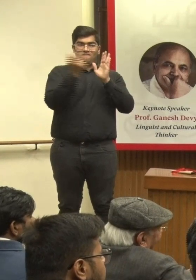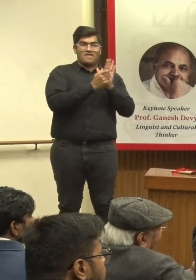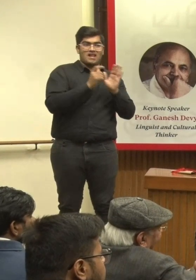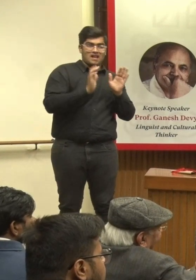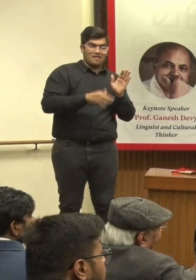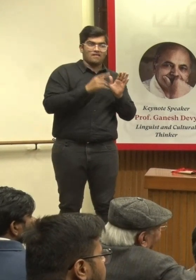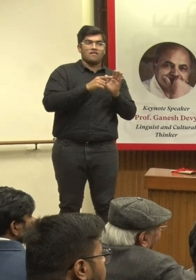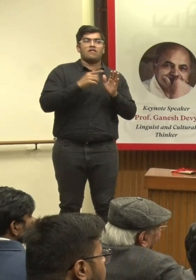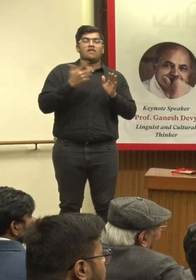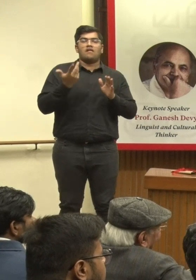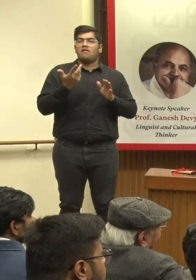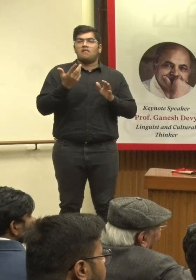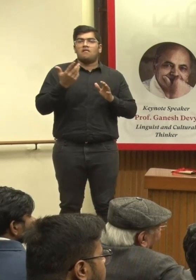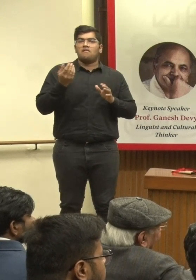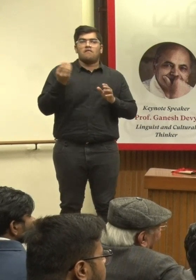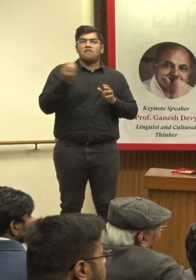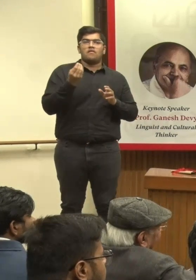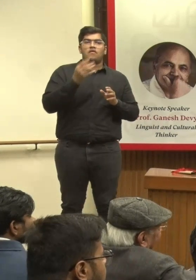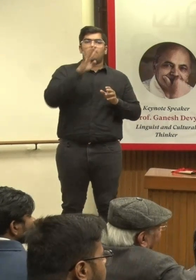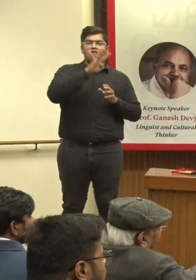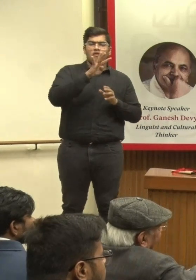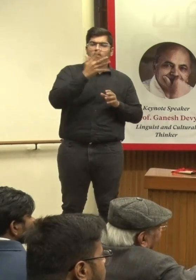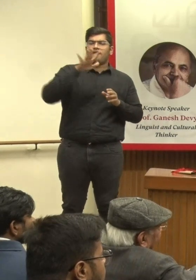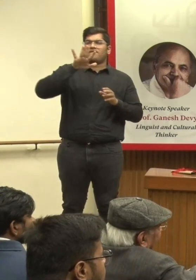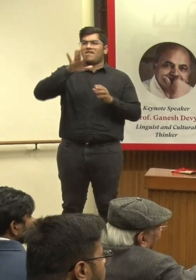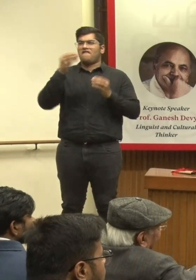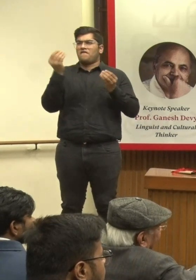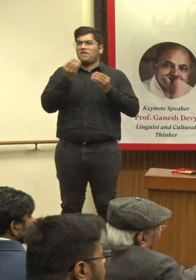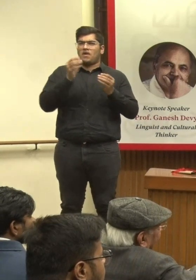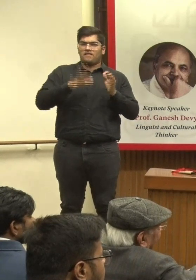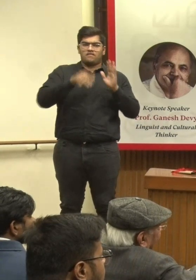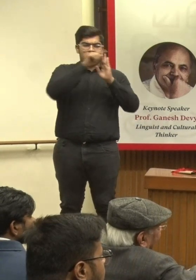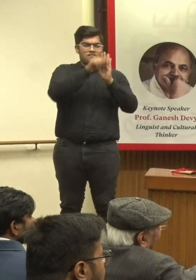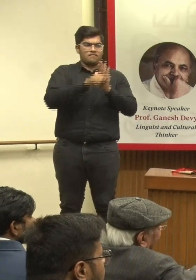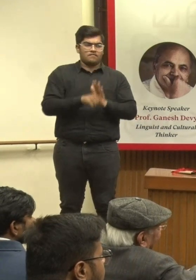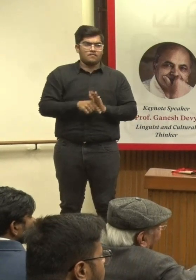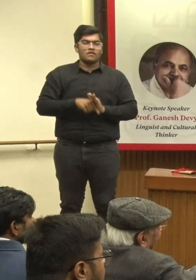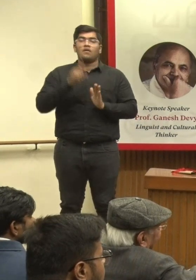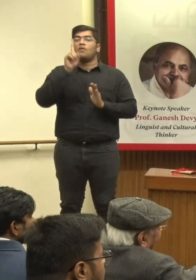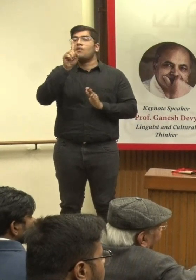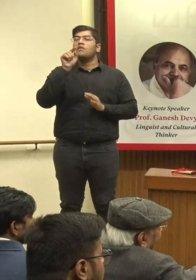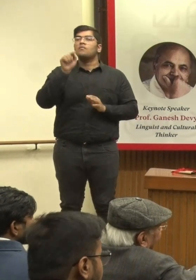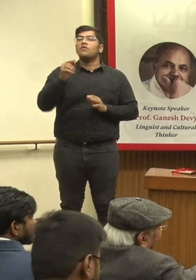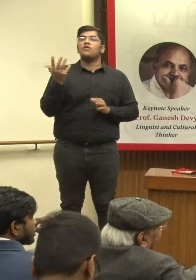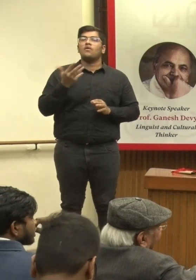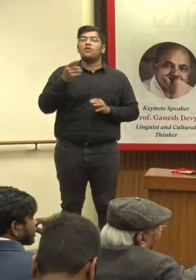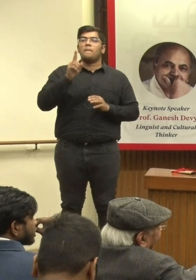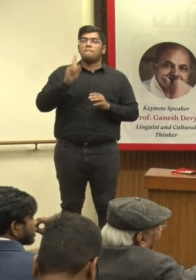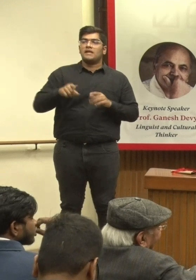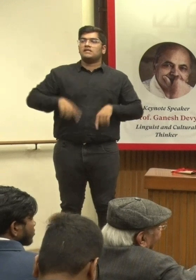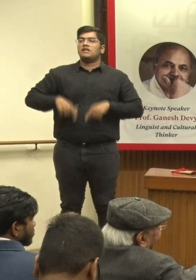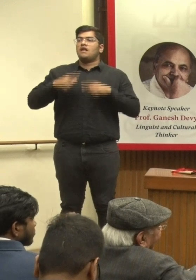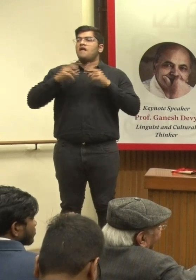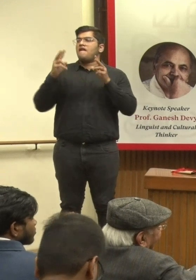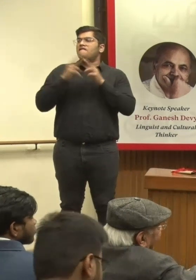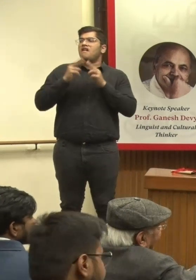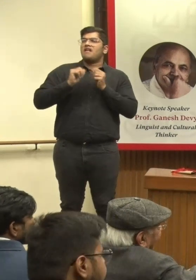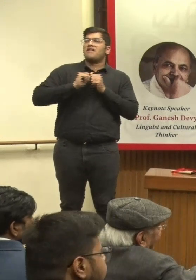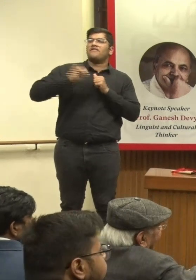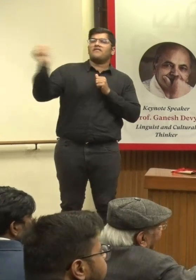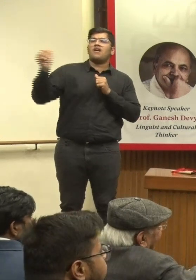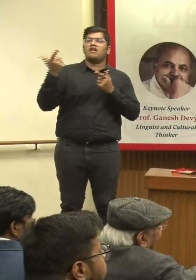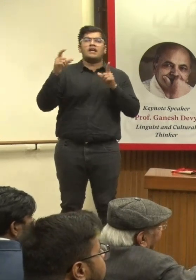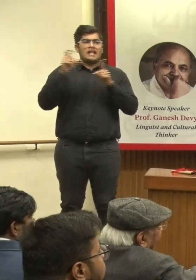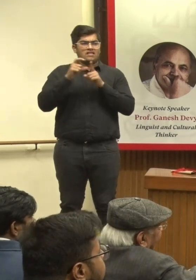among 4 or 5 minimum conditions specified. One was they live in very remote places, but what is remote from